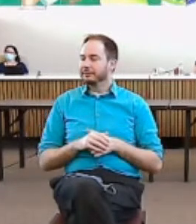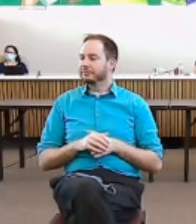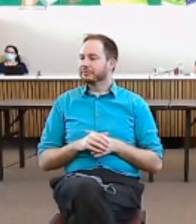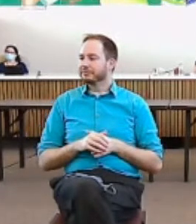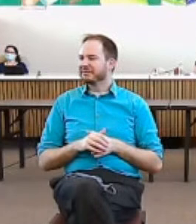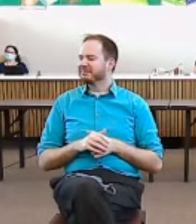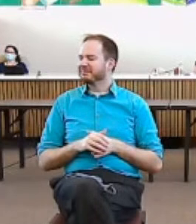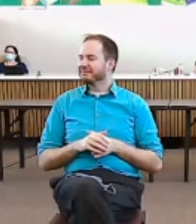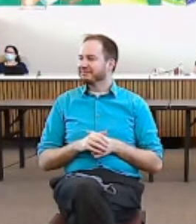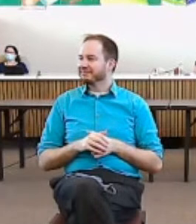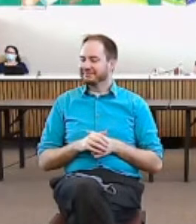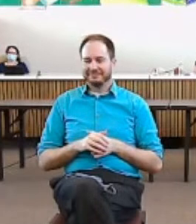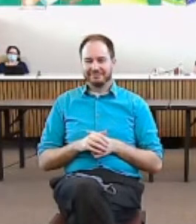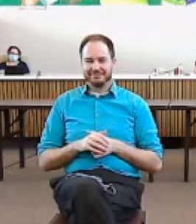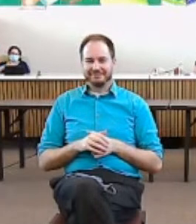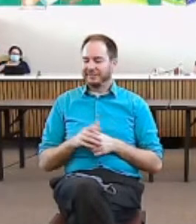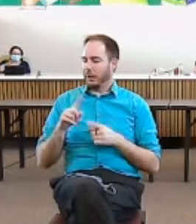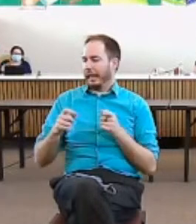been okay anyways.